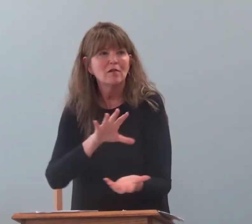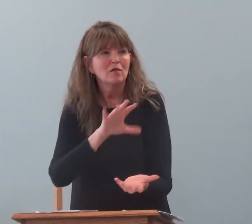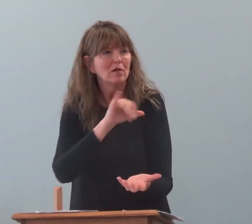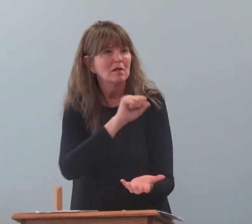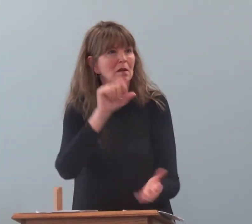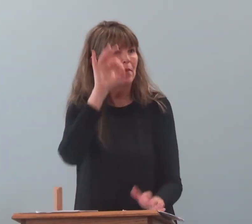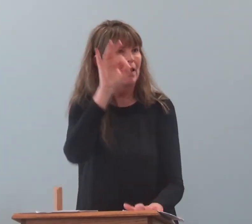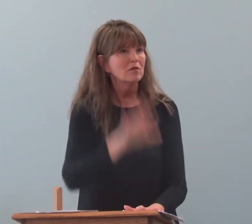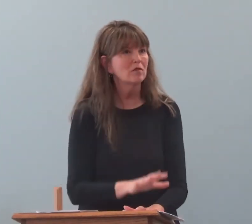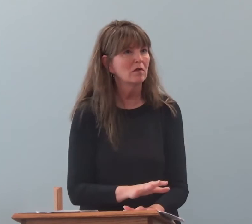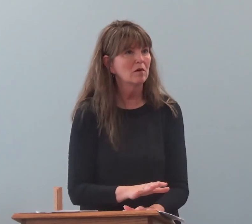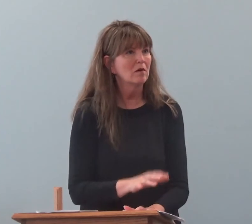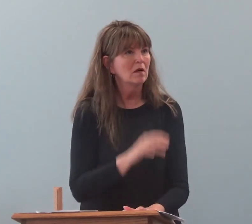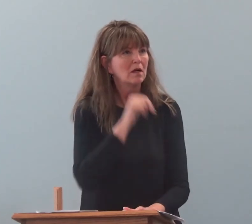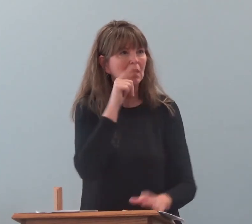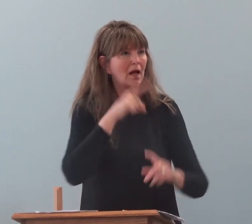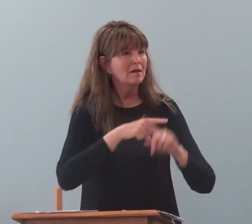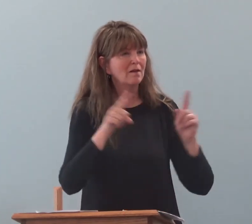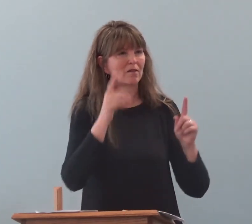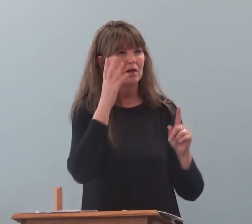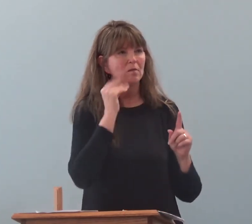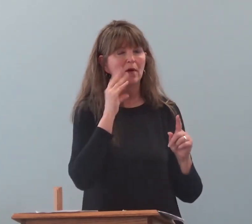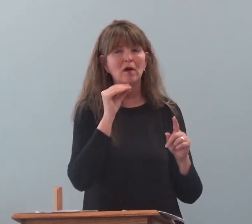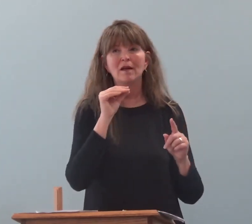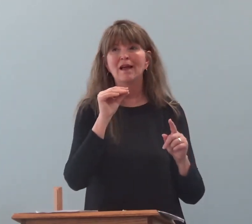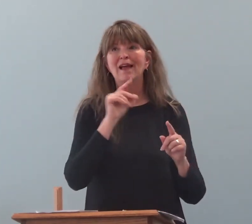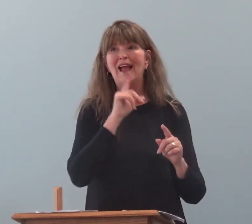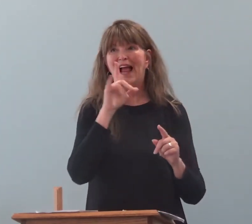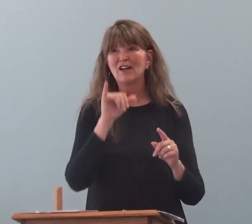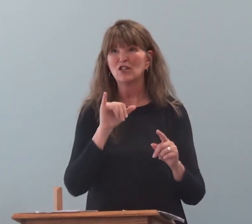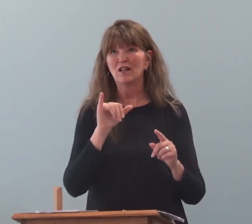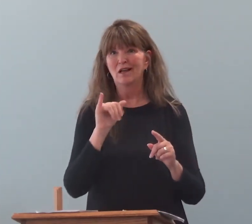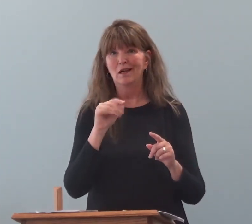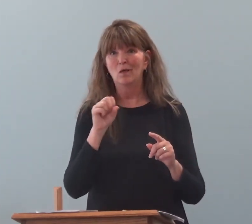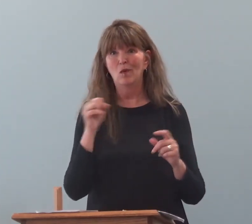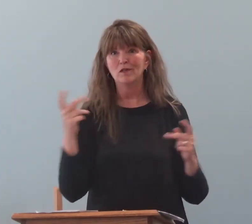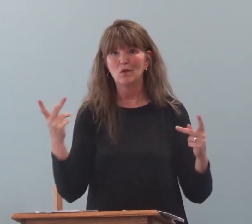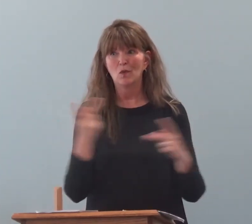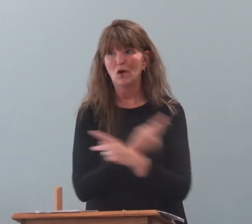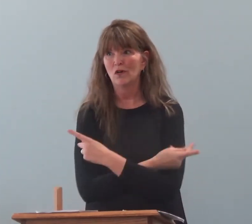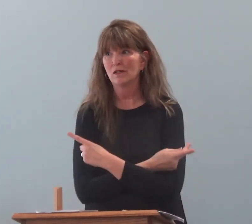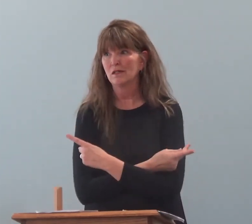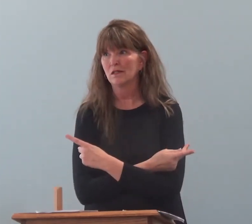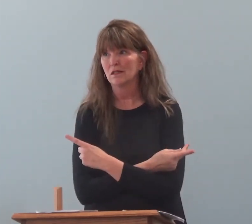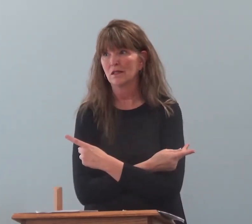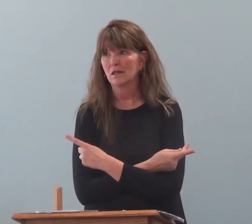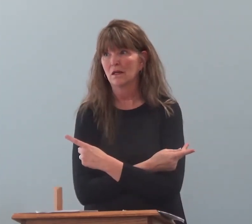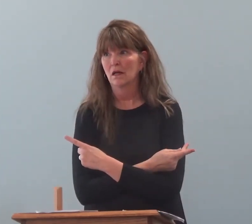same experience. They didn't look at me as a real pastor. And what was worse,